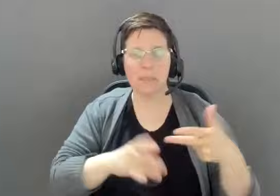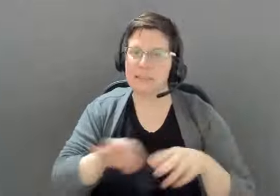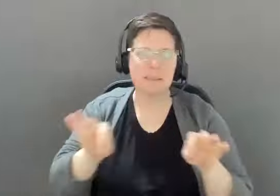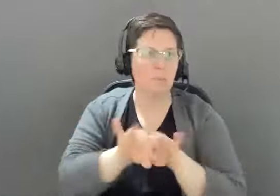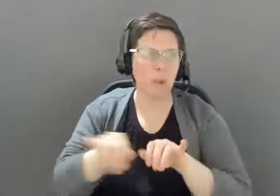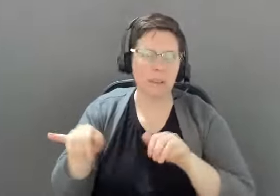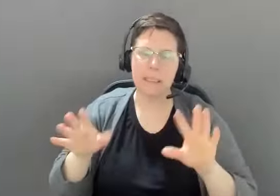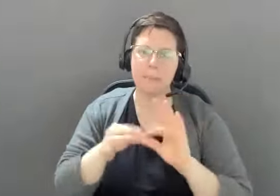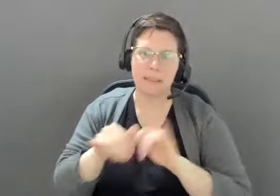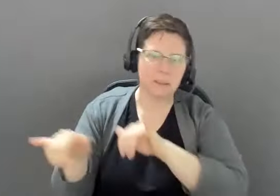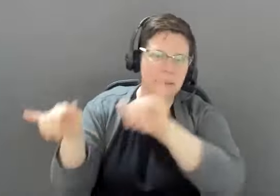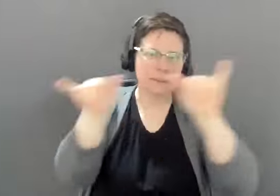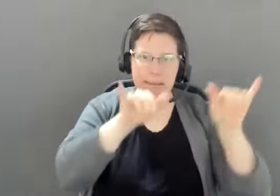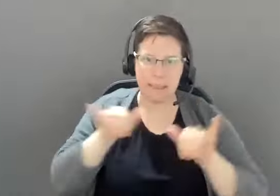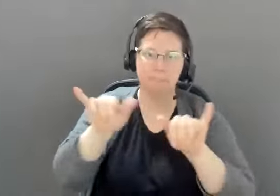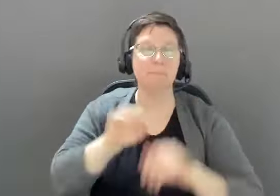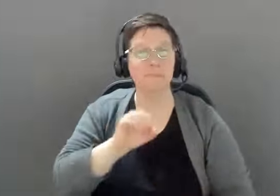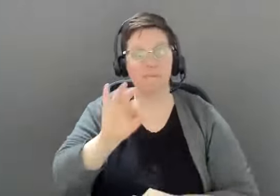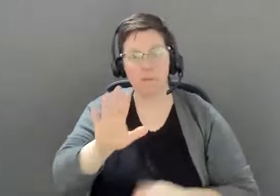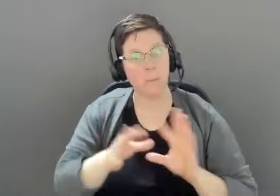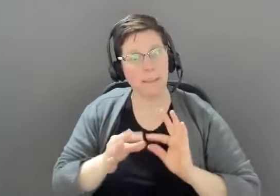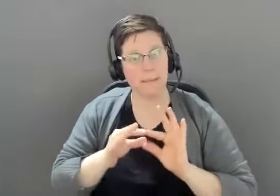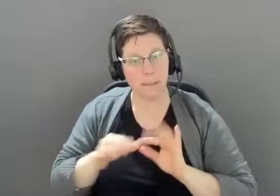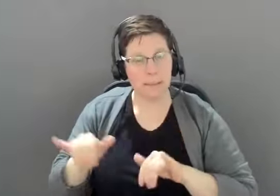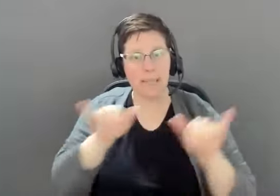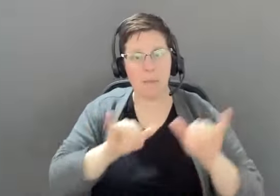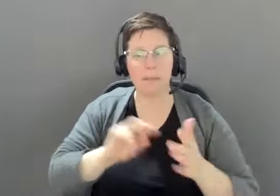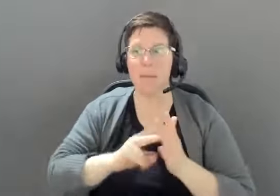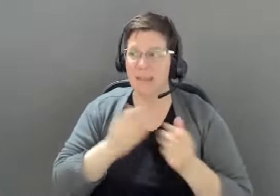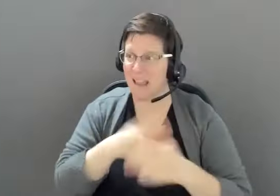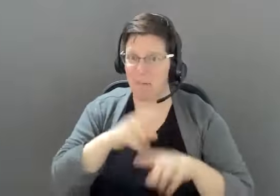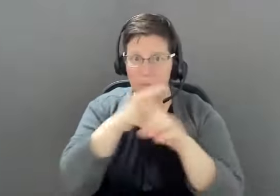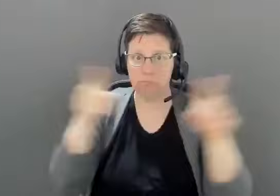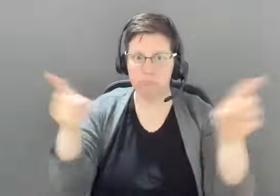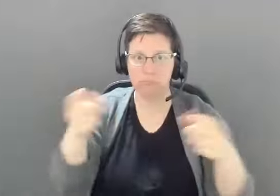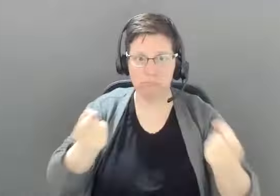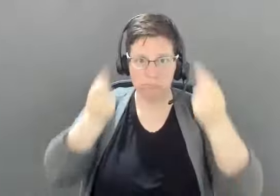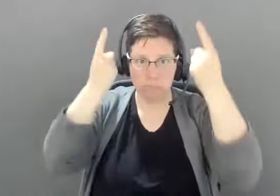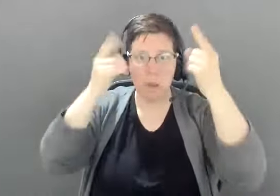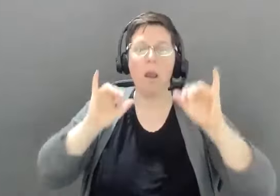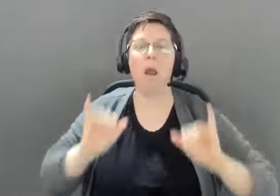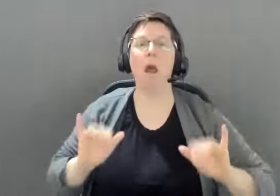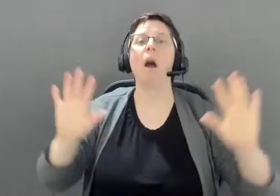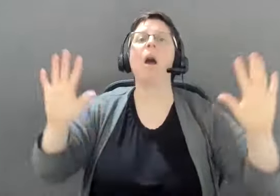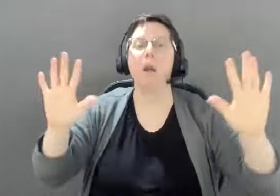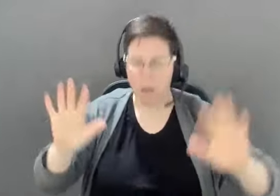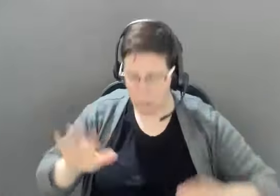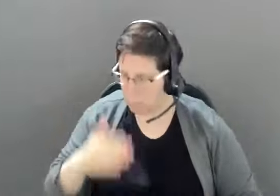because if you have a standard message, everyone understands, okay, Carrie and Morrell are in the room. We know what they're going to say.